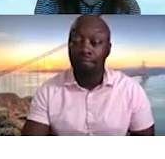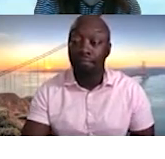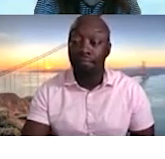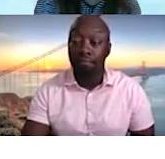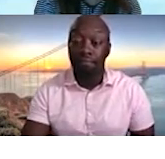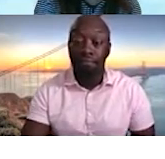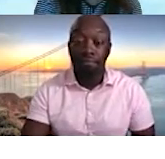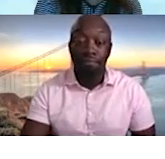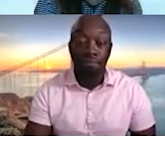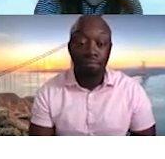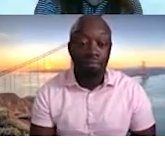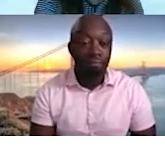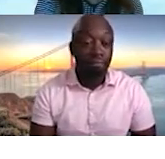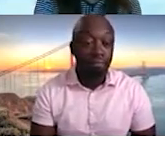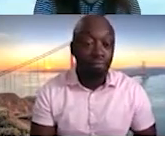signs.